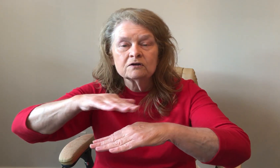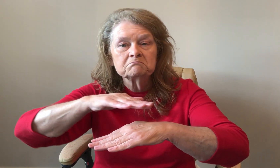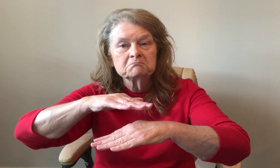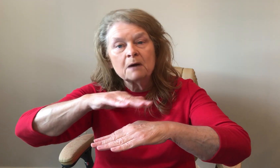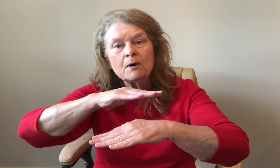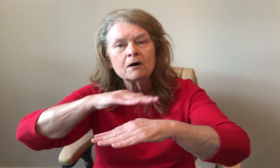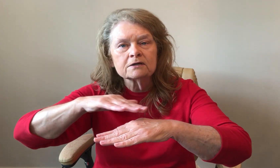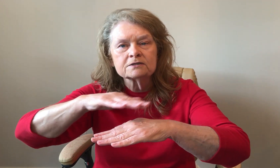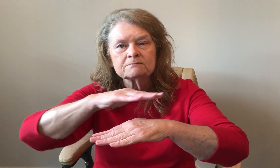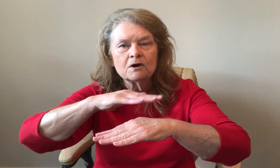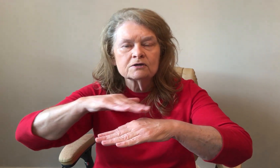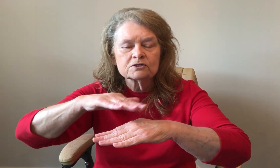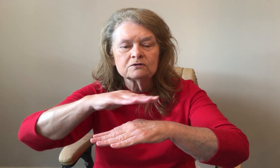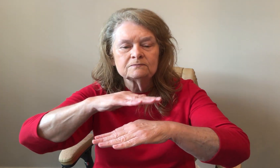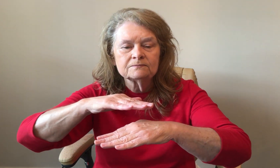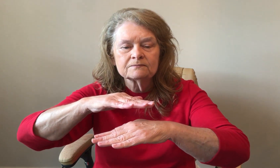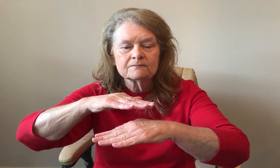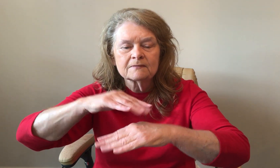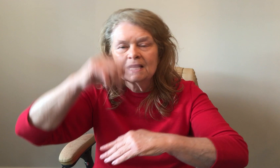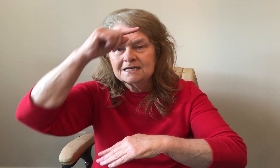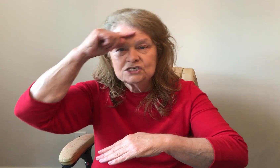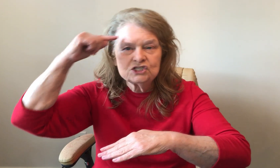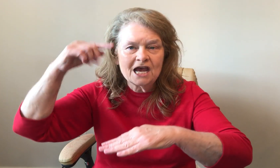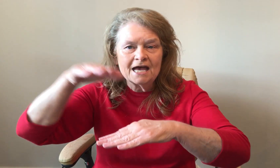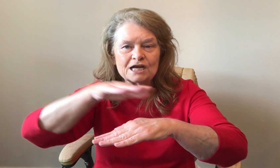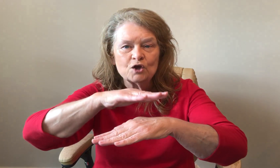a partial. Shadow.